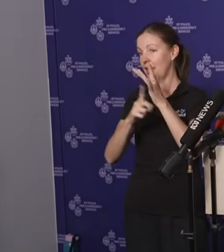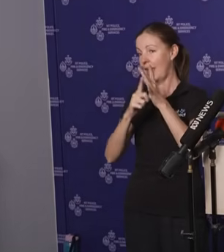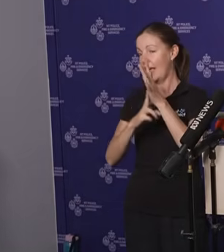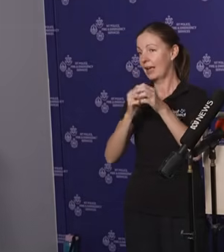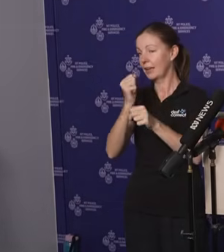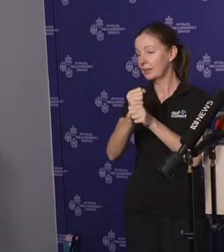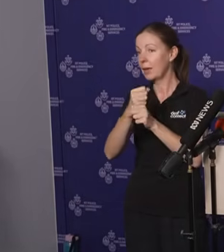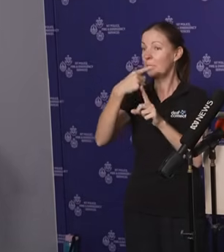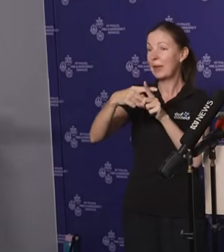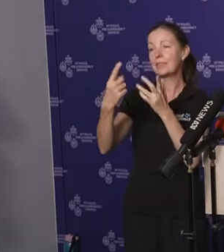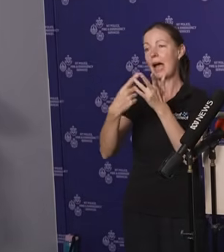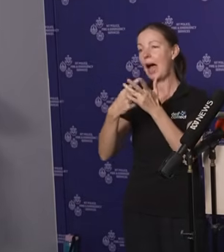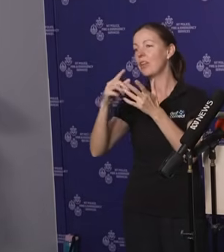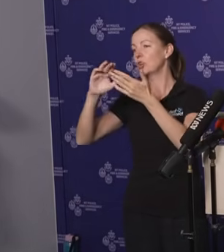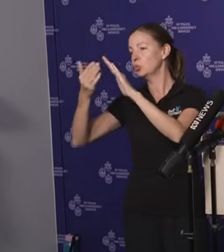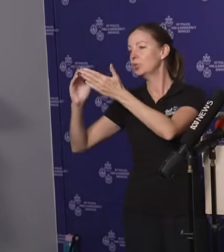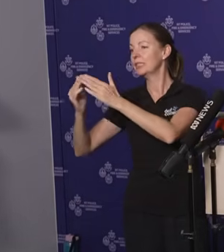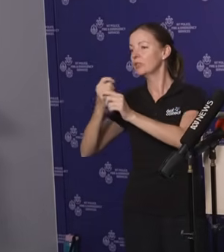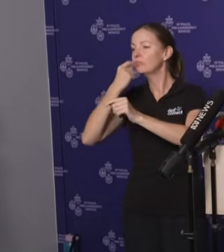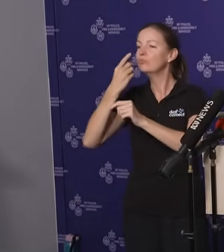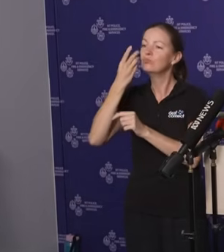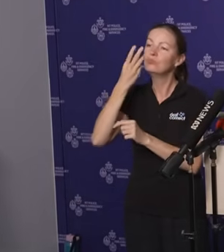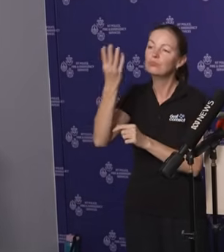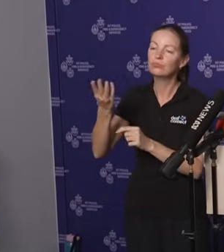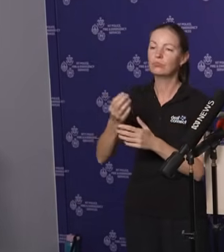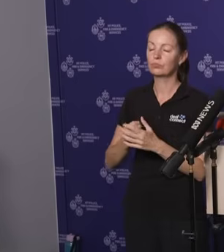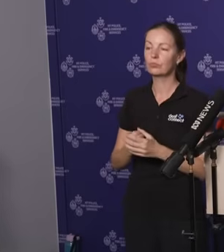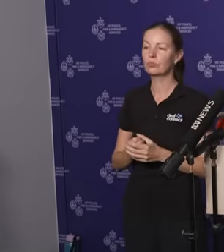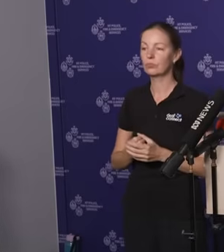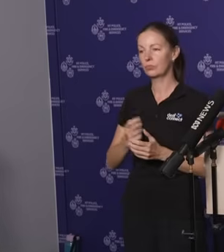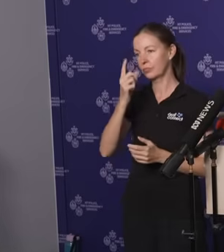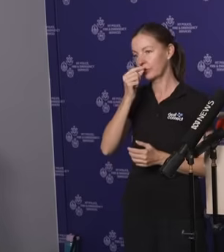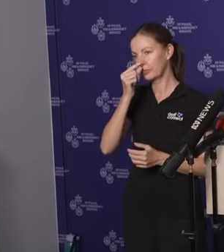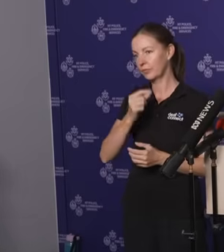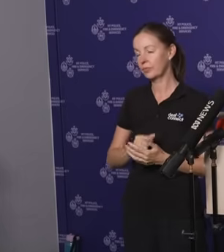coastal communities over the next couple of days. Adra bonita kan